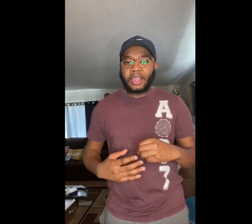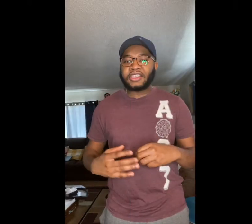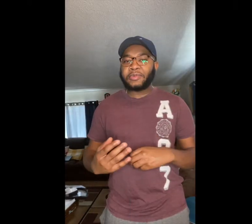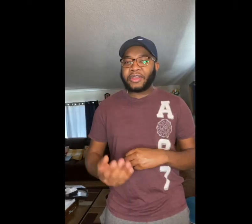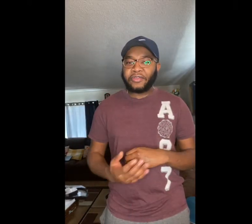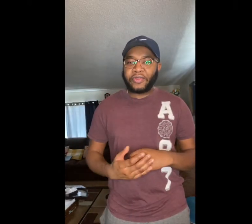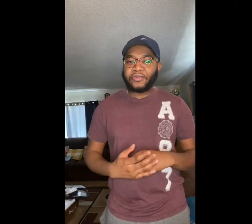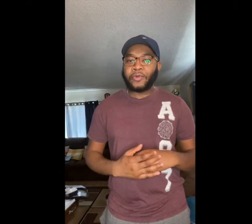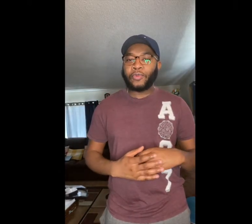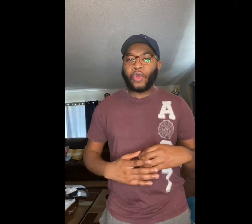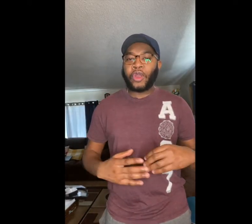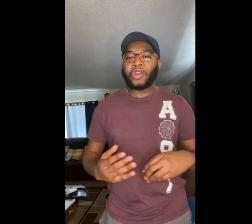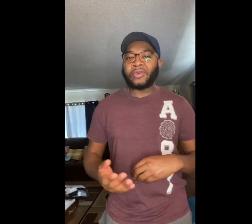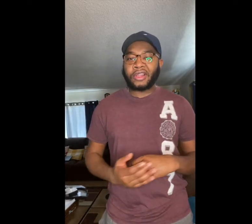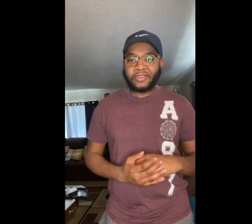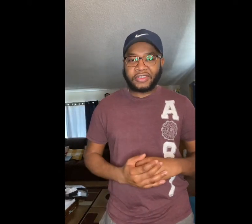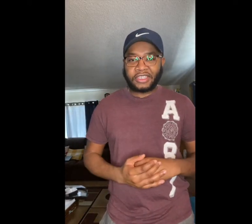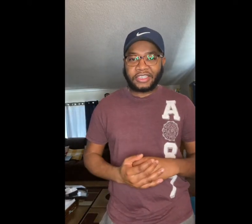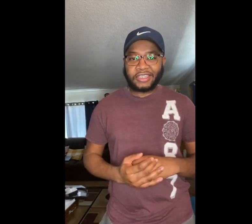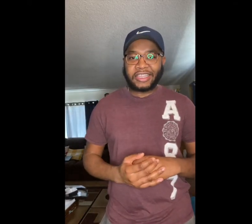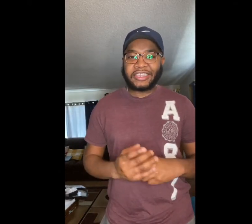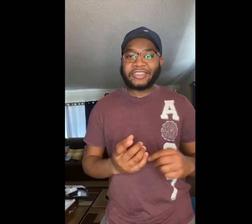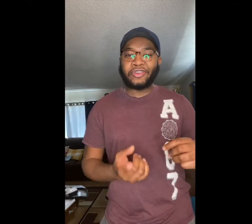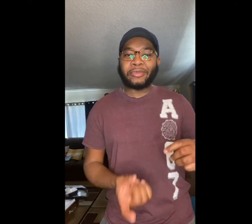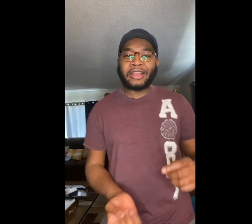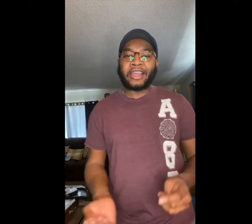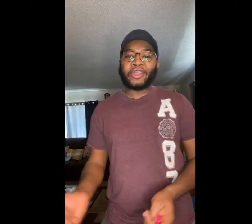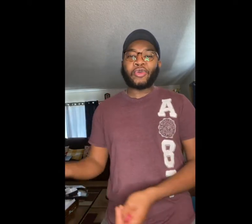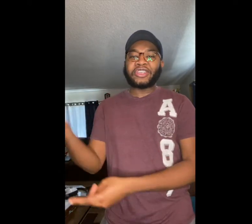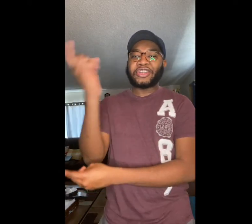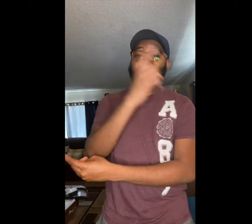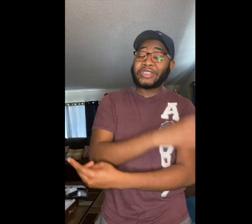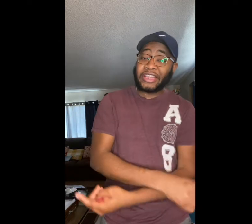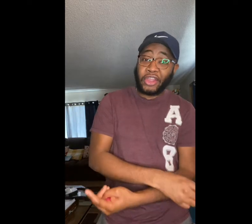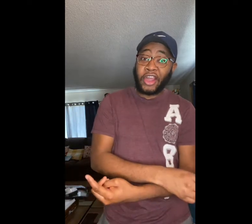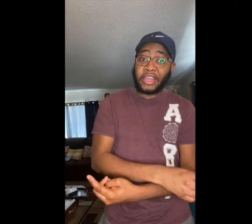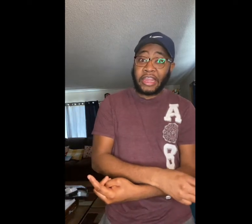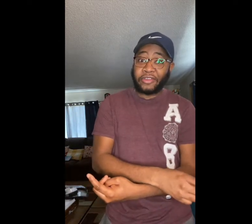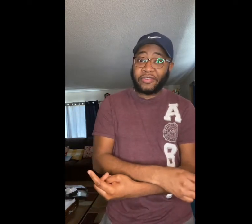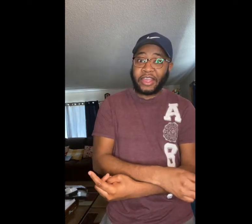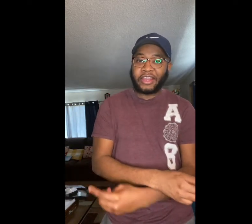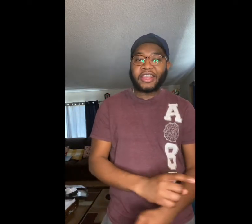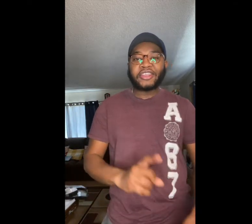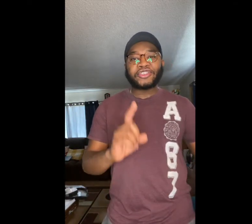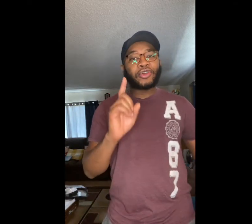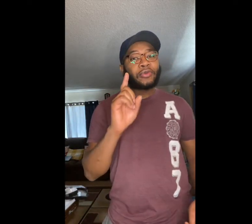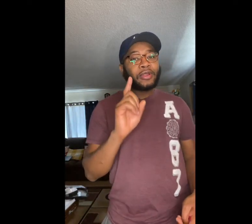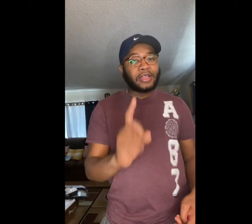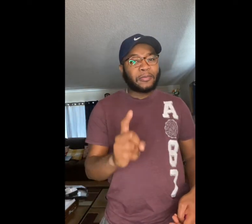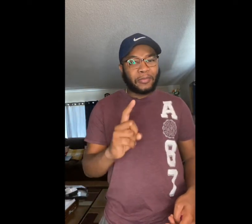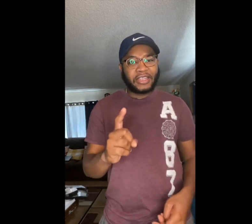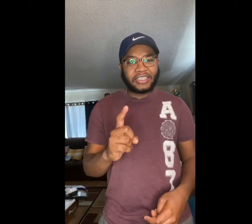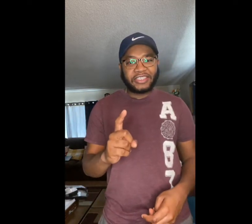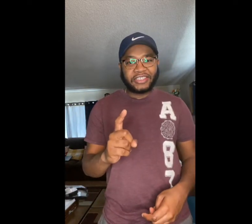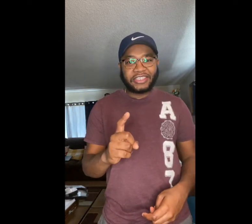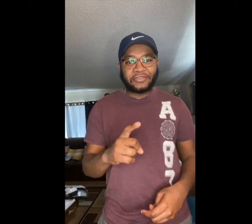bit different from our normal conversation. It's normally like the question goes at the other end of that. So pay attention to this